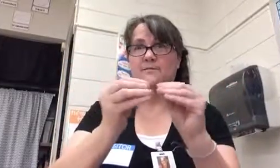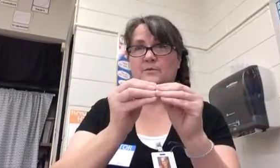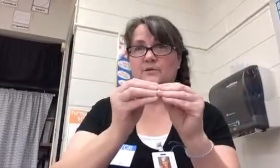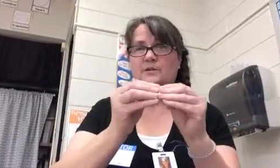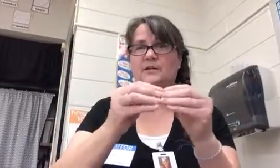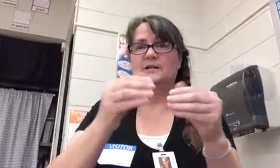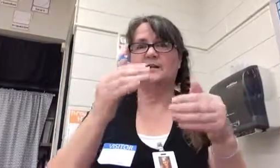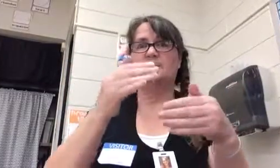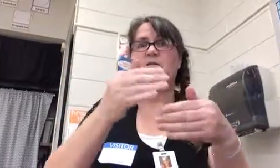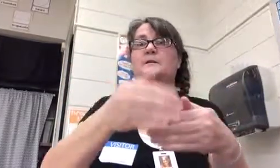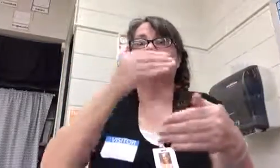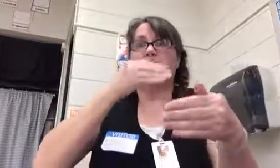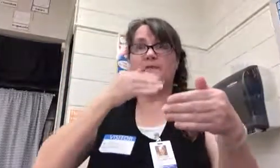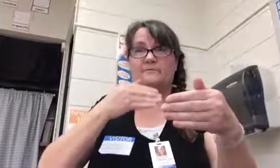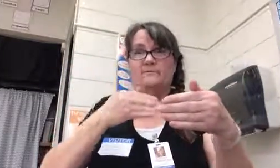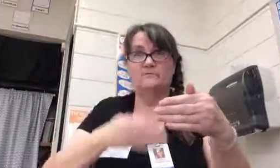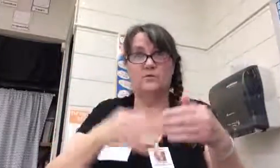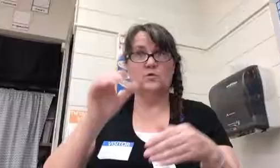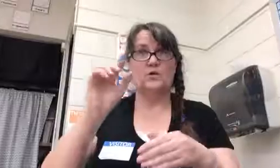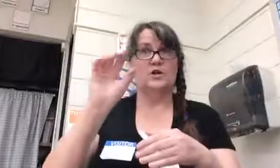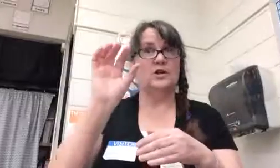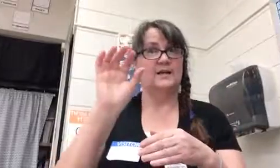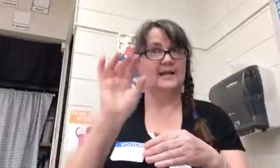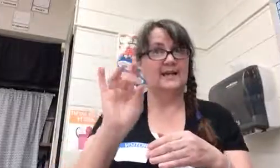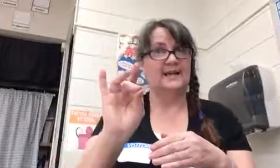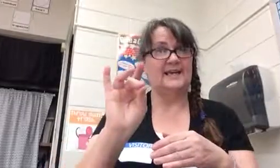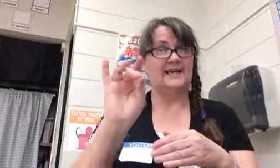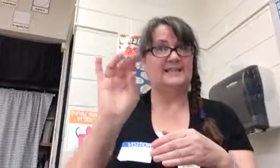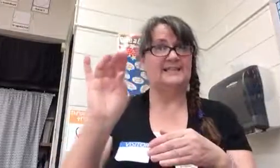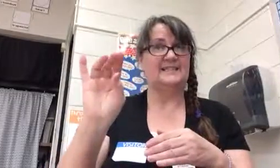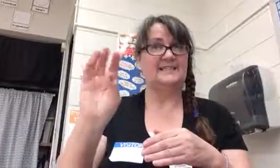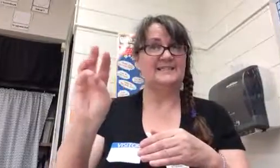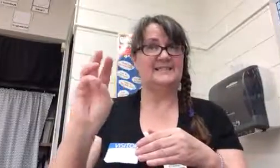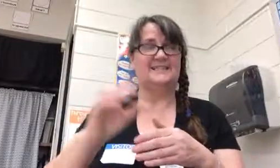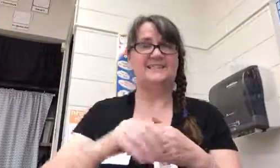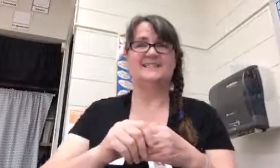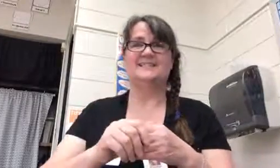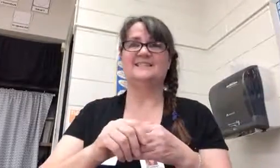85. Avonlea Hestrom. What is one more than 86? 87. You got it.